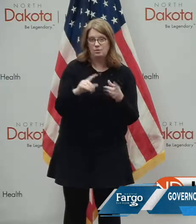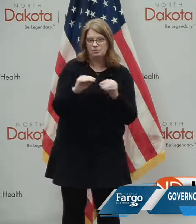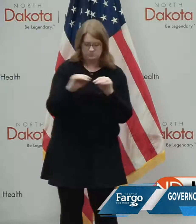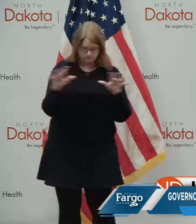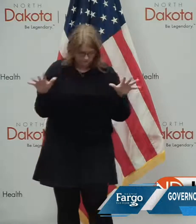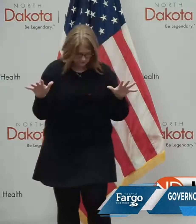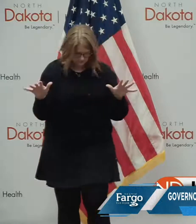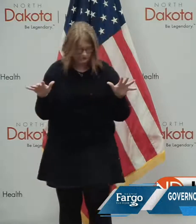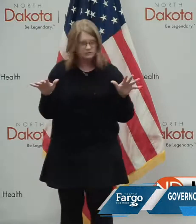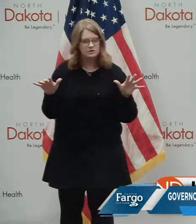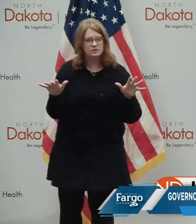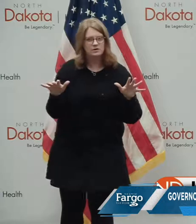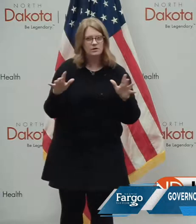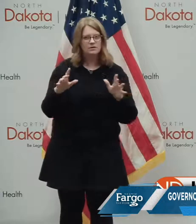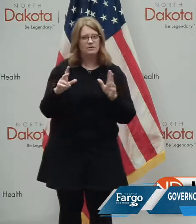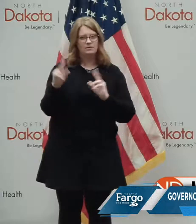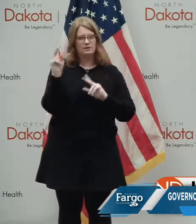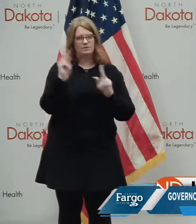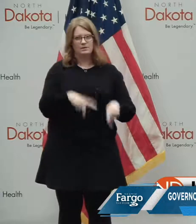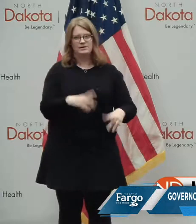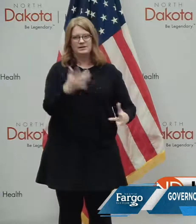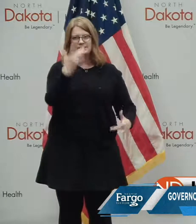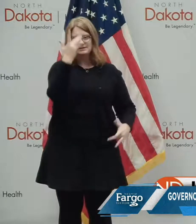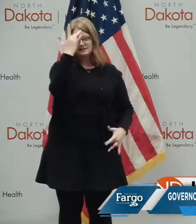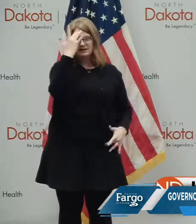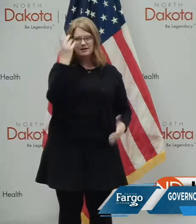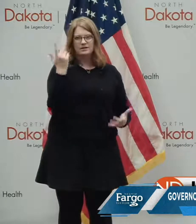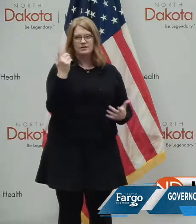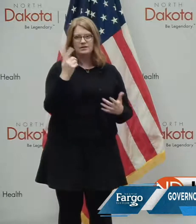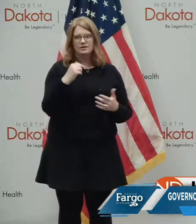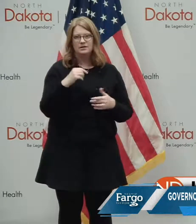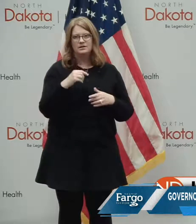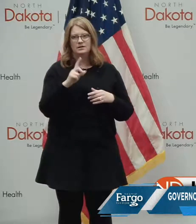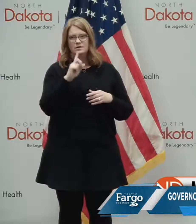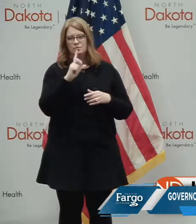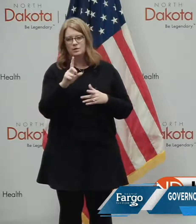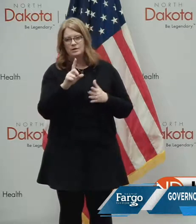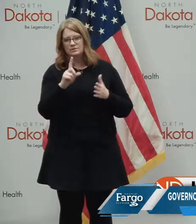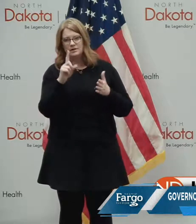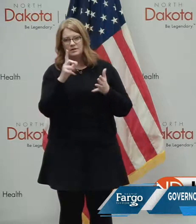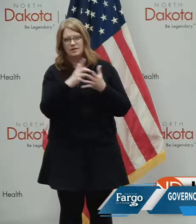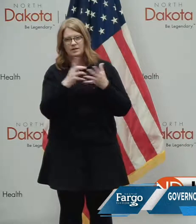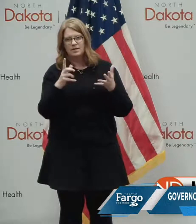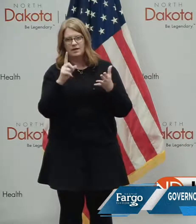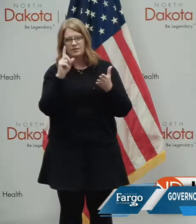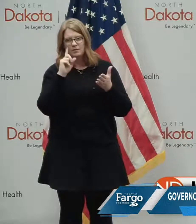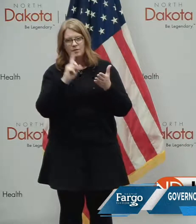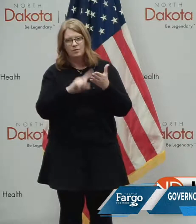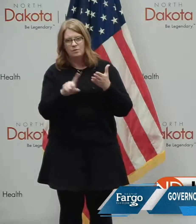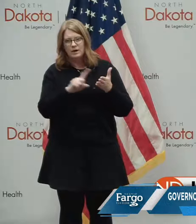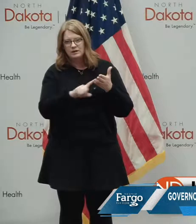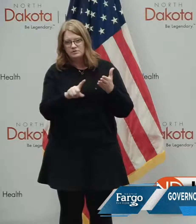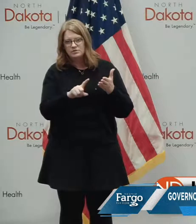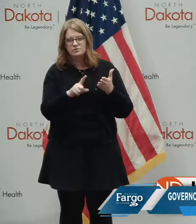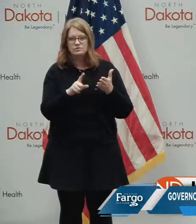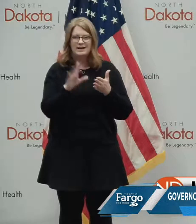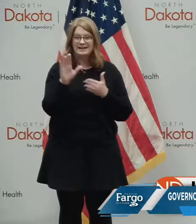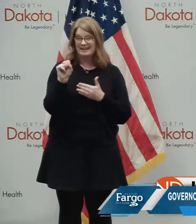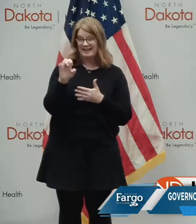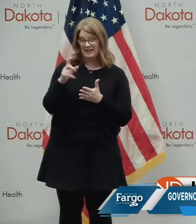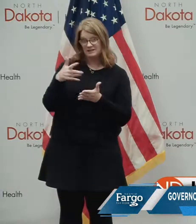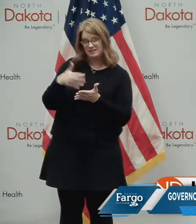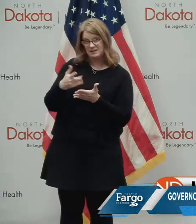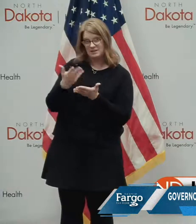close contacts. There's been studies that have been, case series that have been published, and the